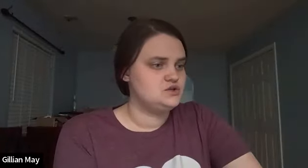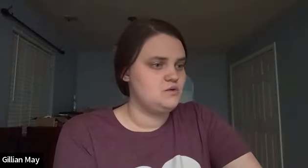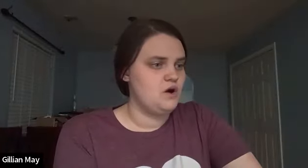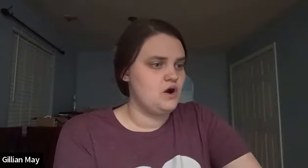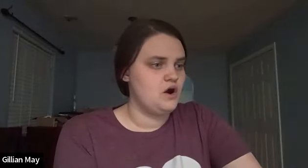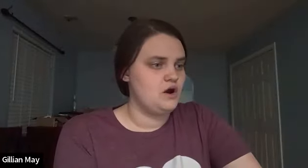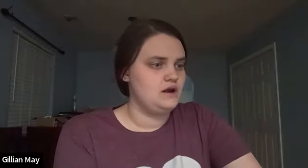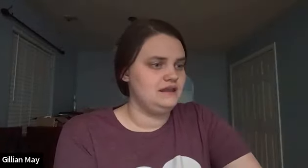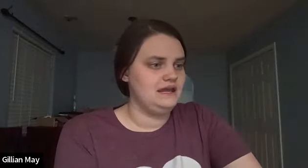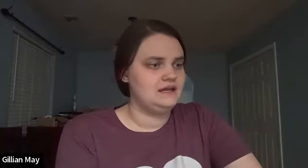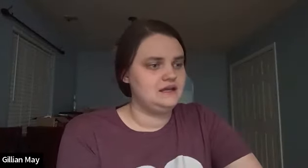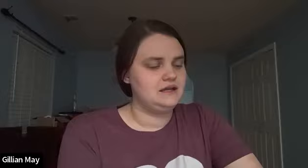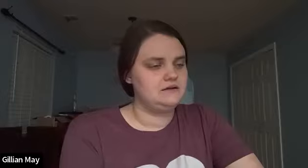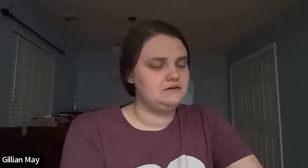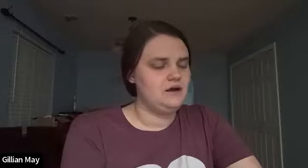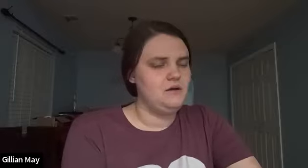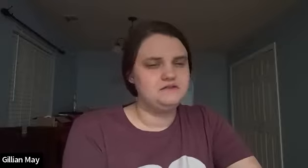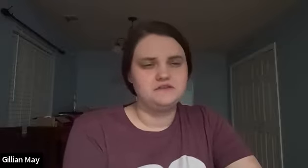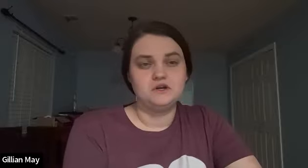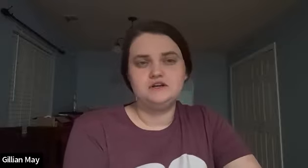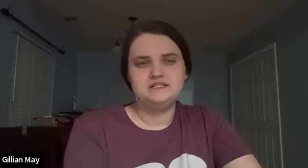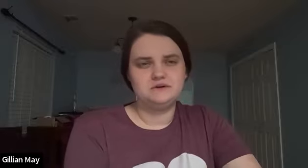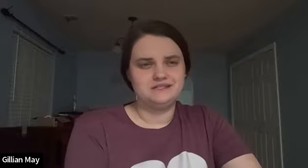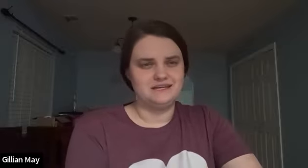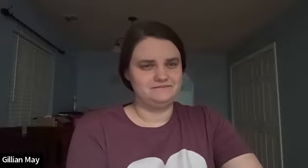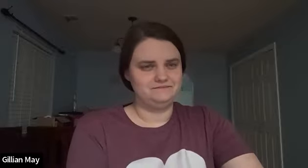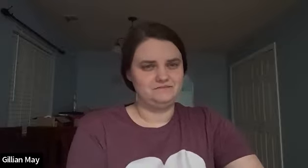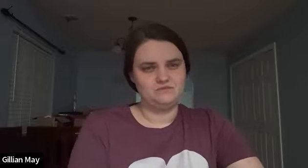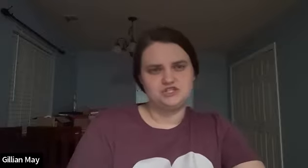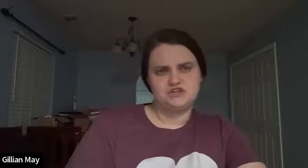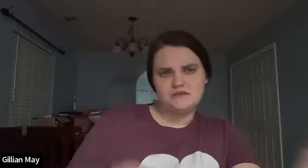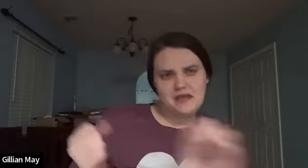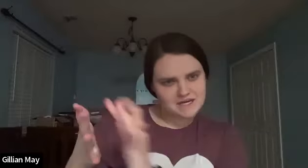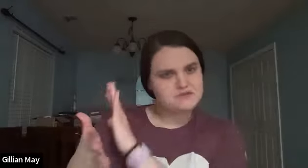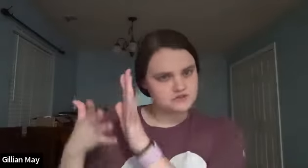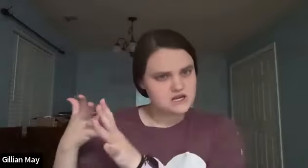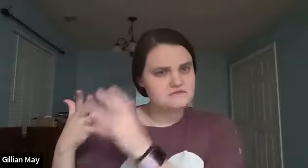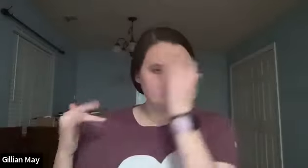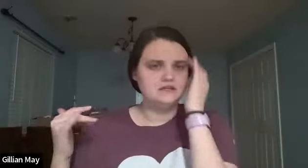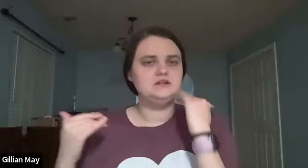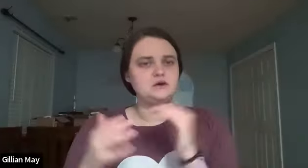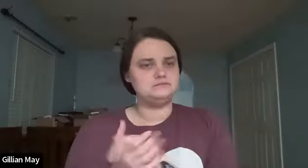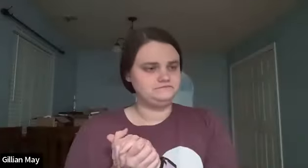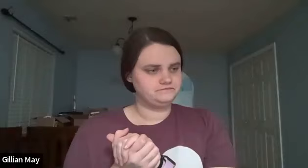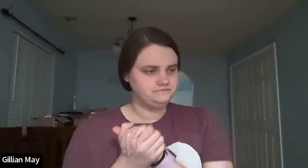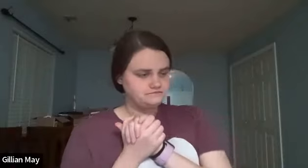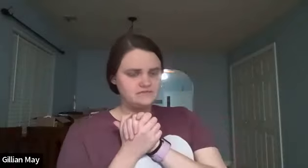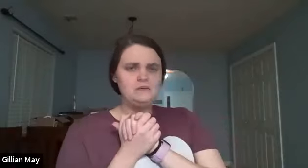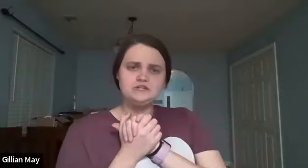to our, like, oh, I forgot the word, courtesy words again, which there aren't that many, but there's enough that we should